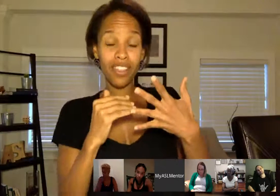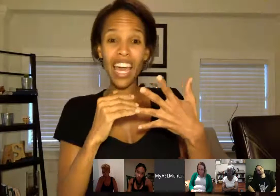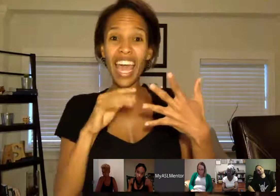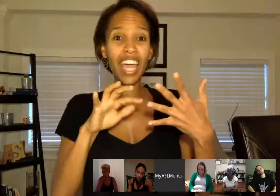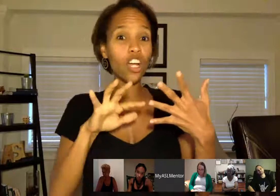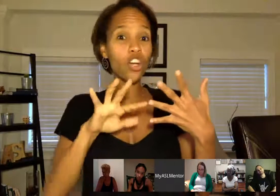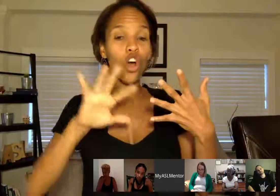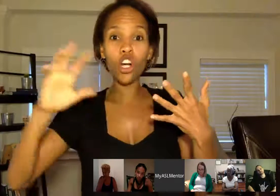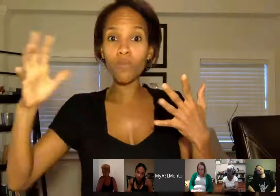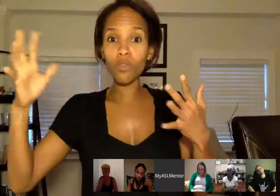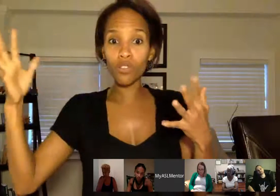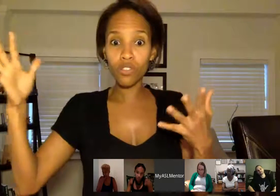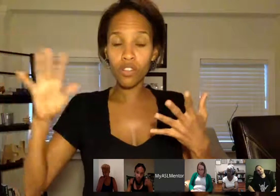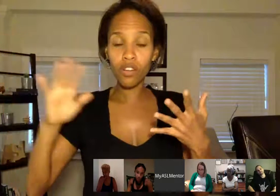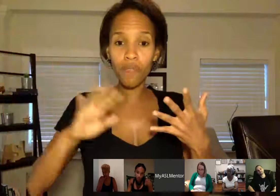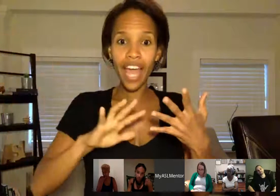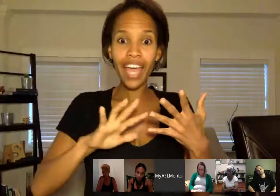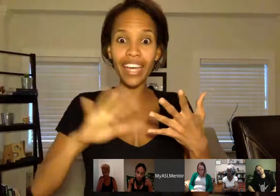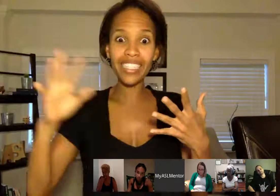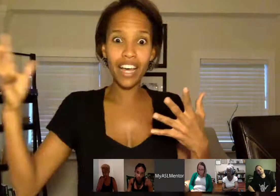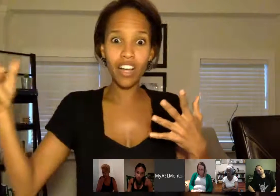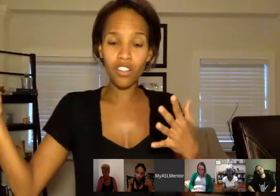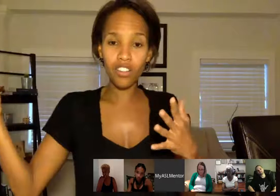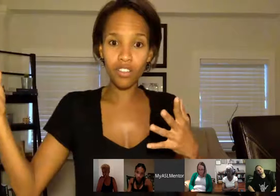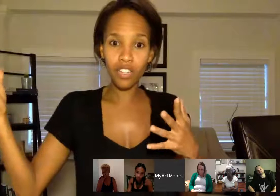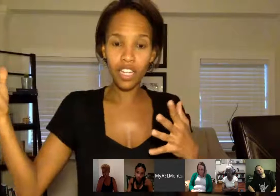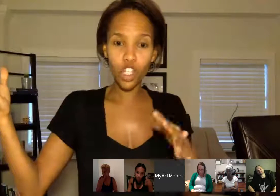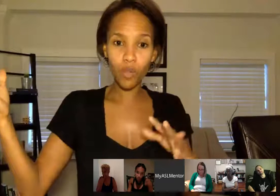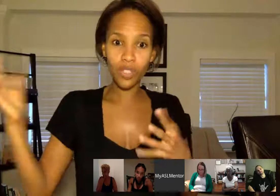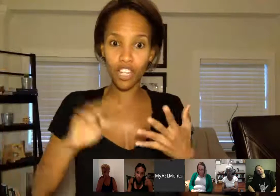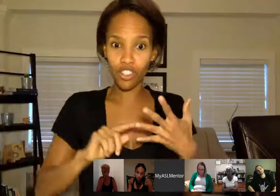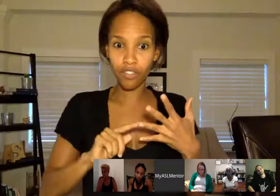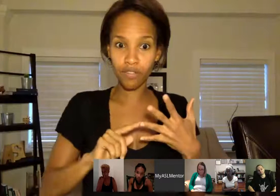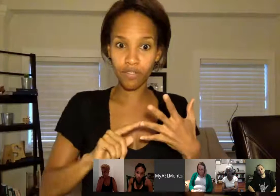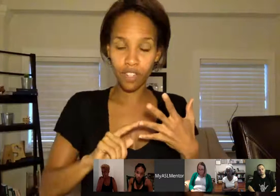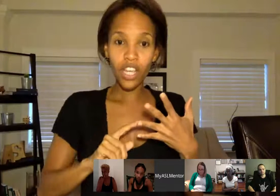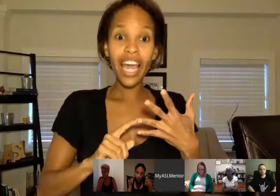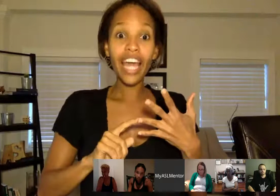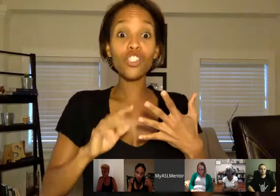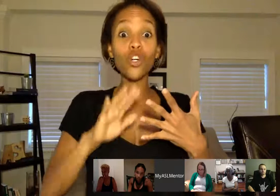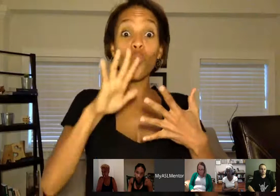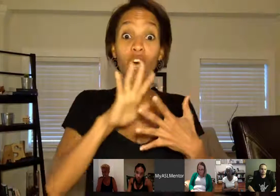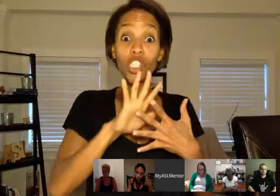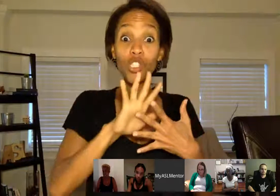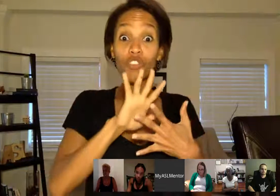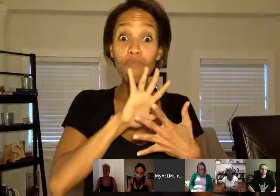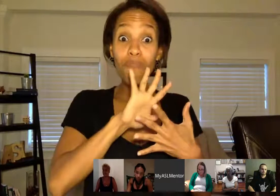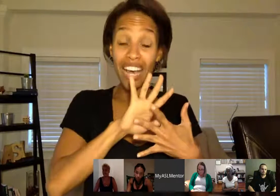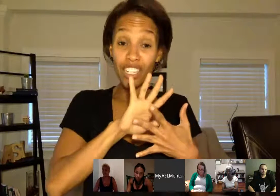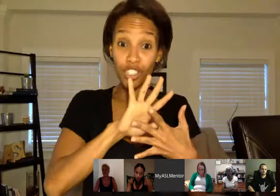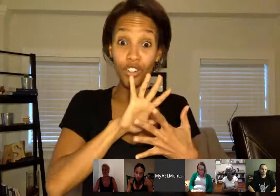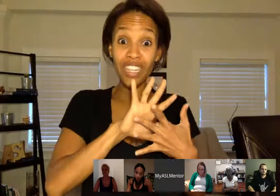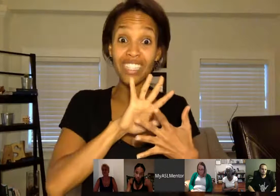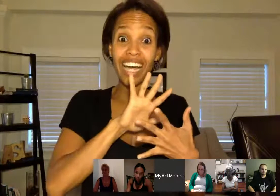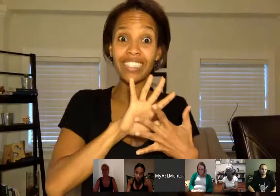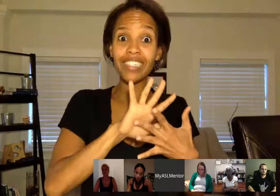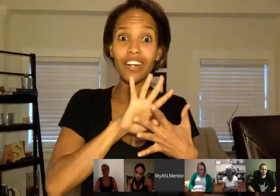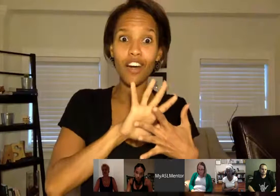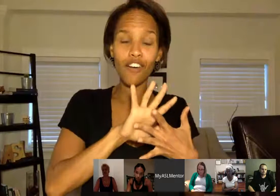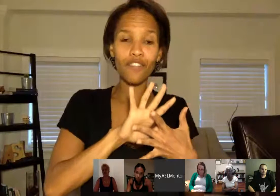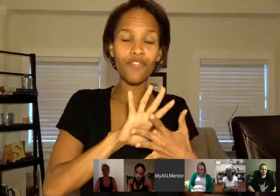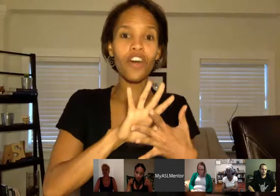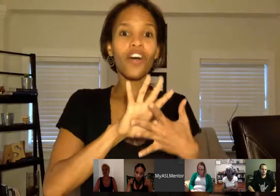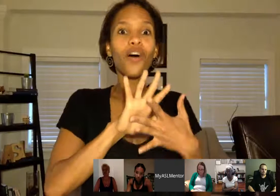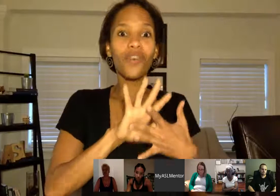with a garbled ASL interpretation. And so once you've mastered this